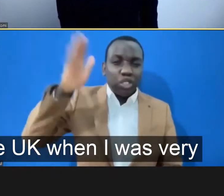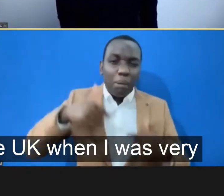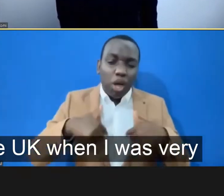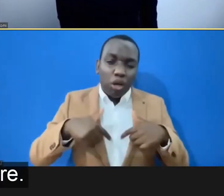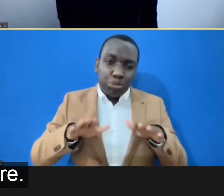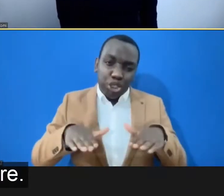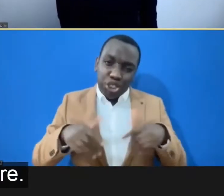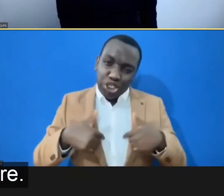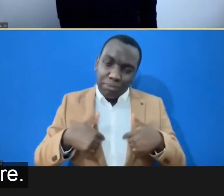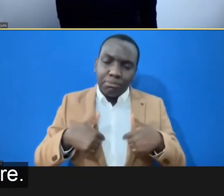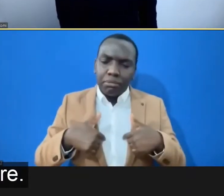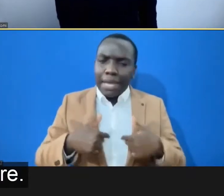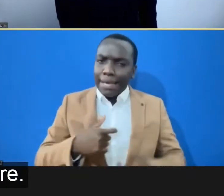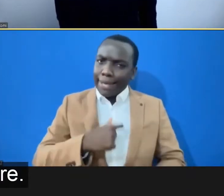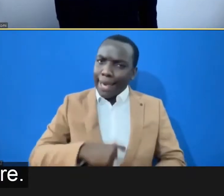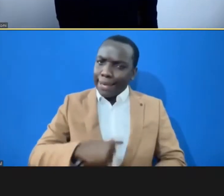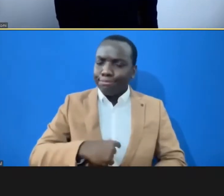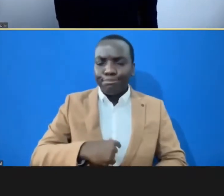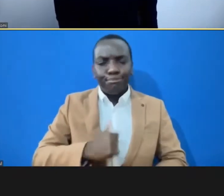young. I grew up here.